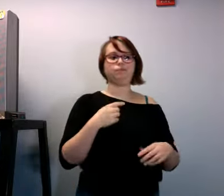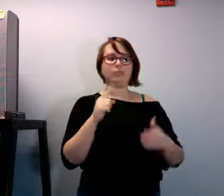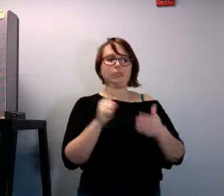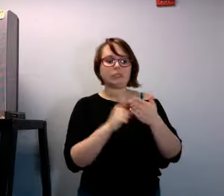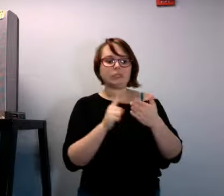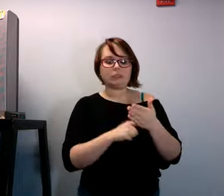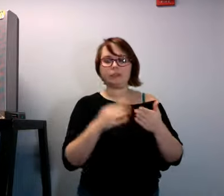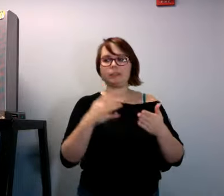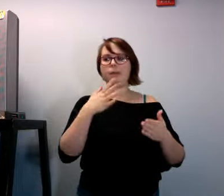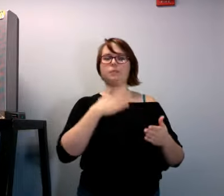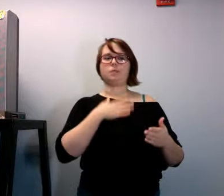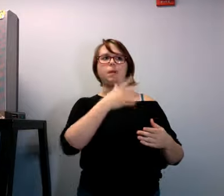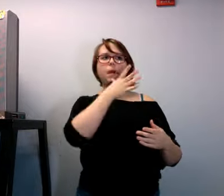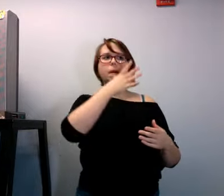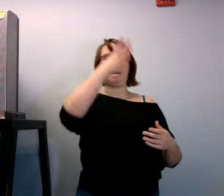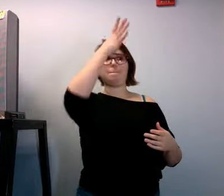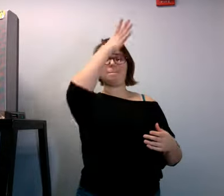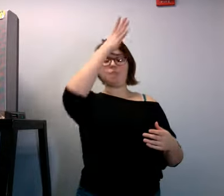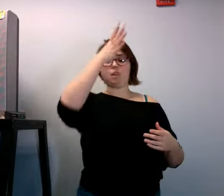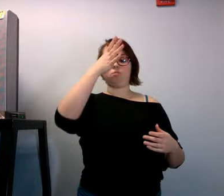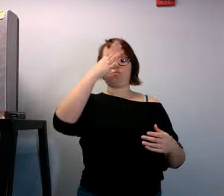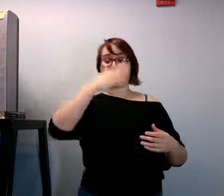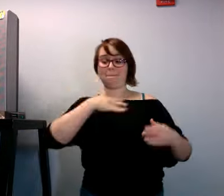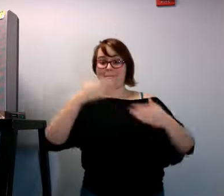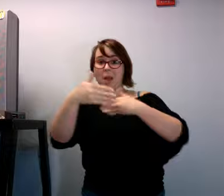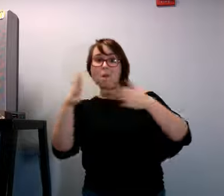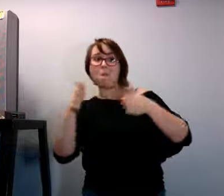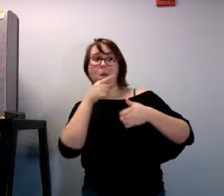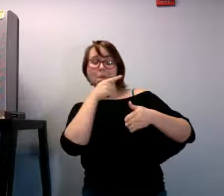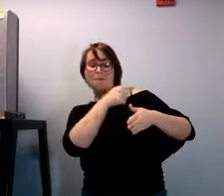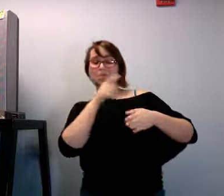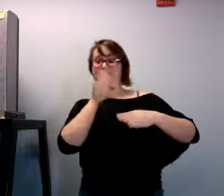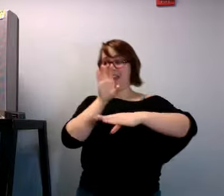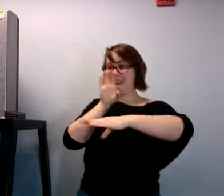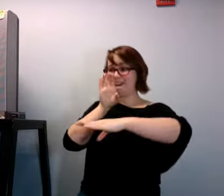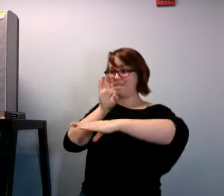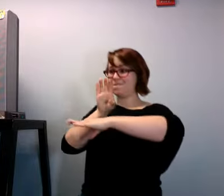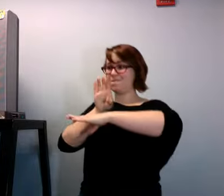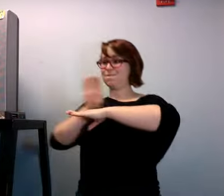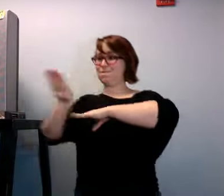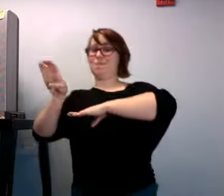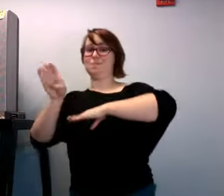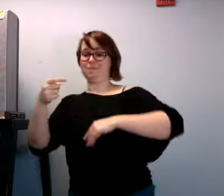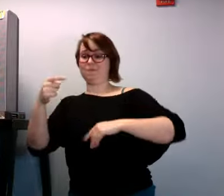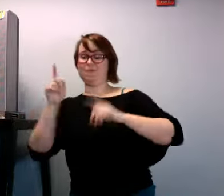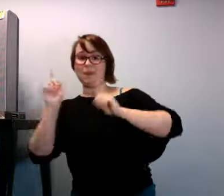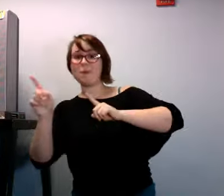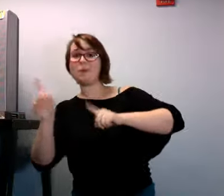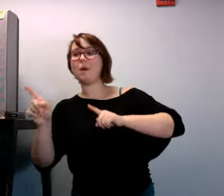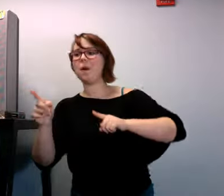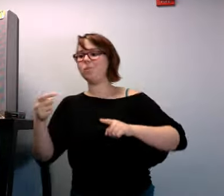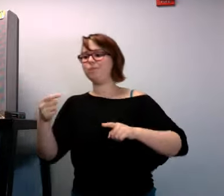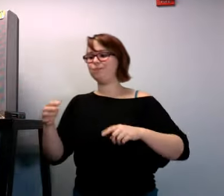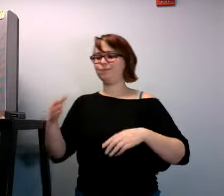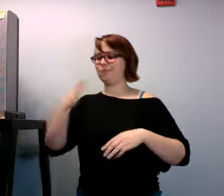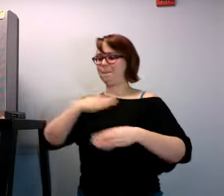my room and I would yell out the window to everyone who passed by, "Hi, my parents put me in my room. They're punishing me for something